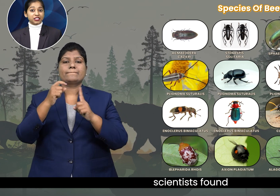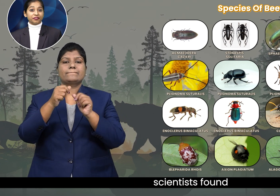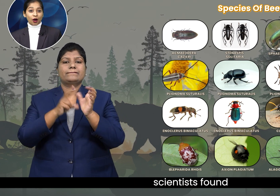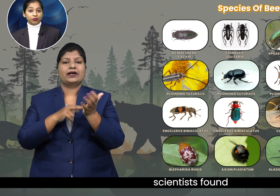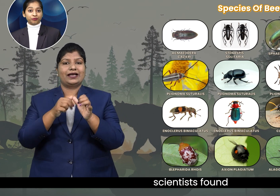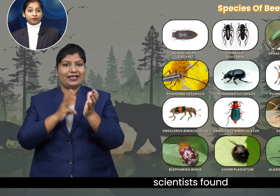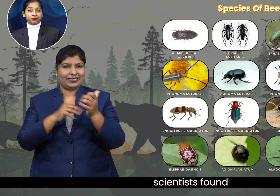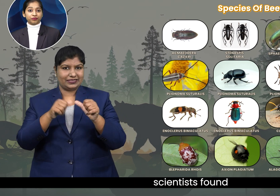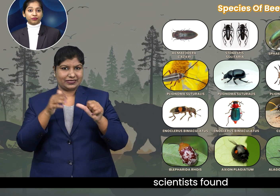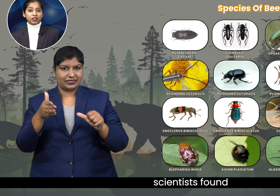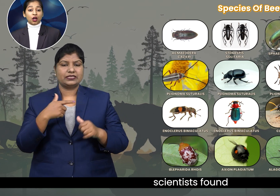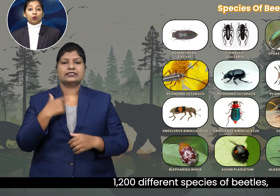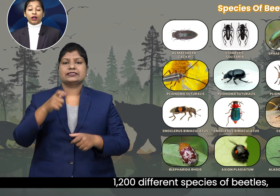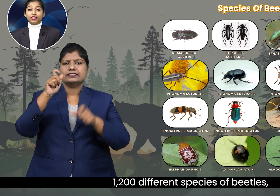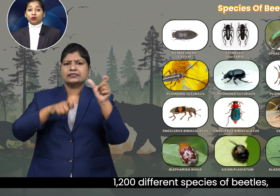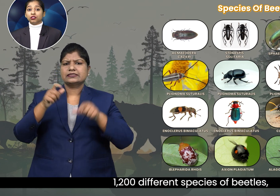scientists found